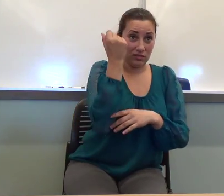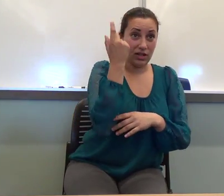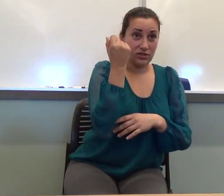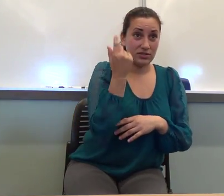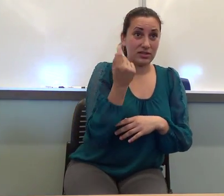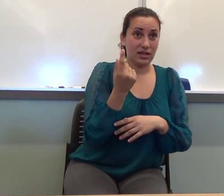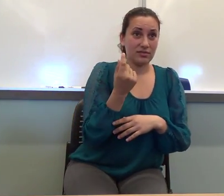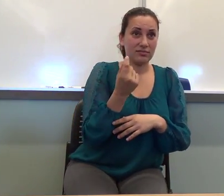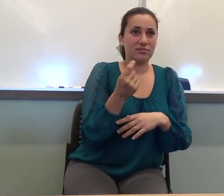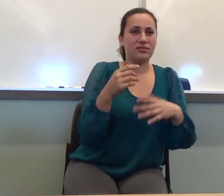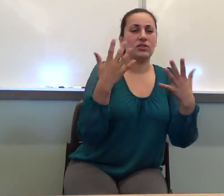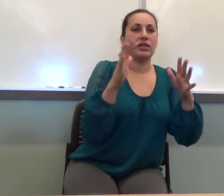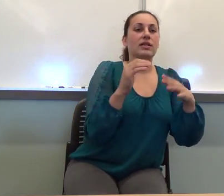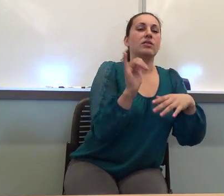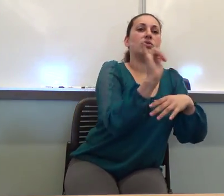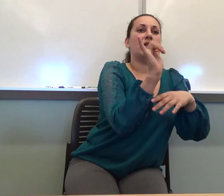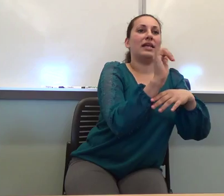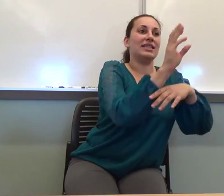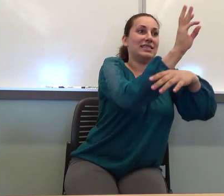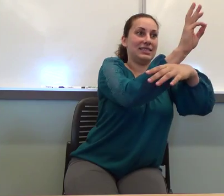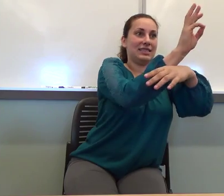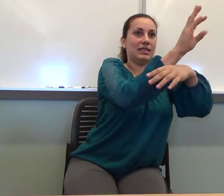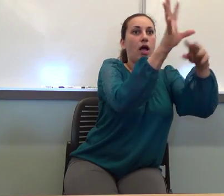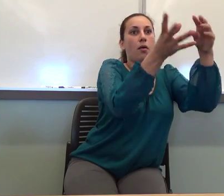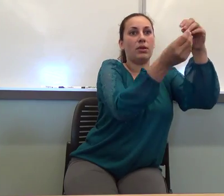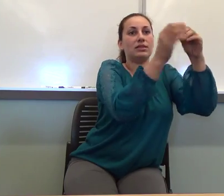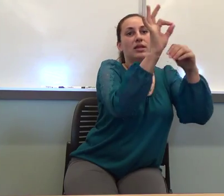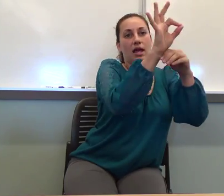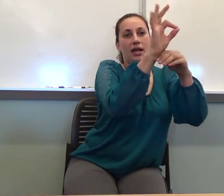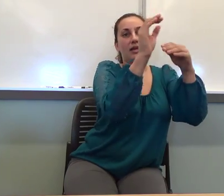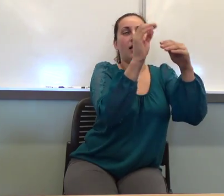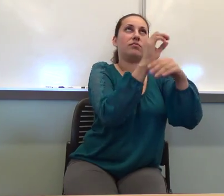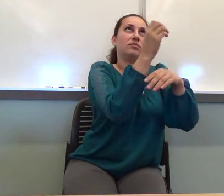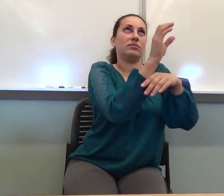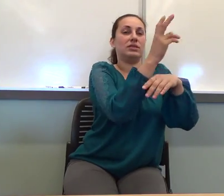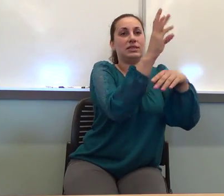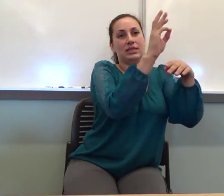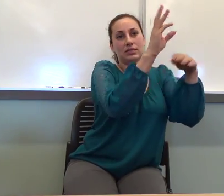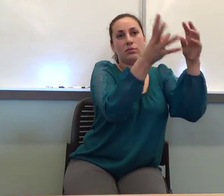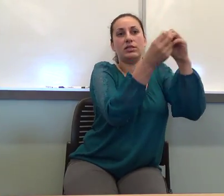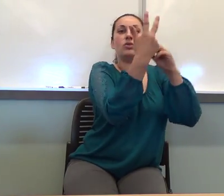good. All right, we're in 5.2. Any questions?